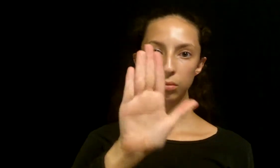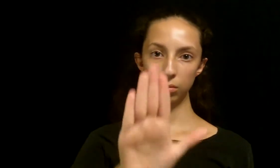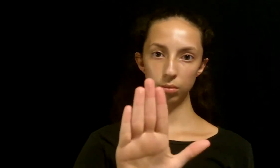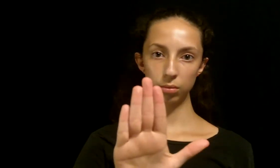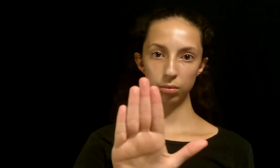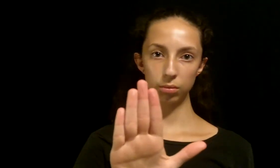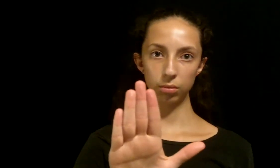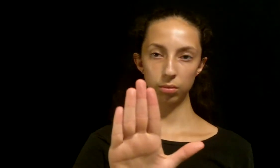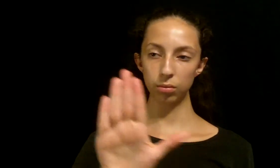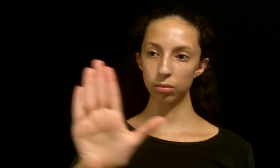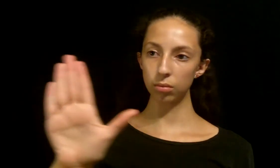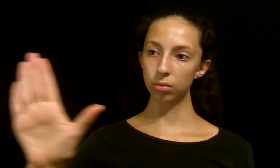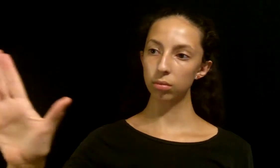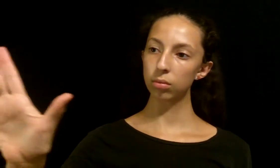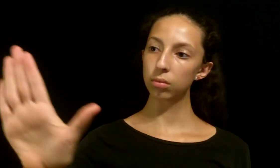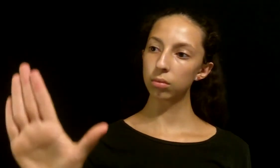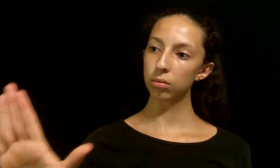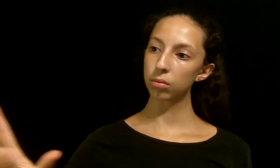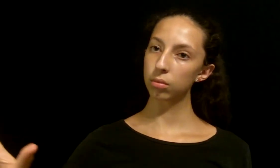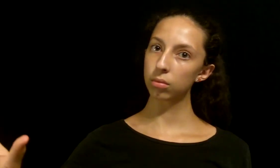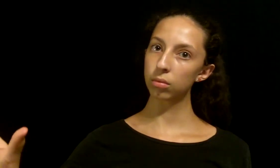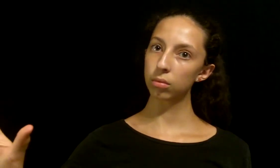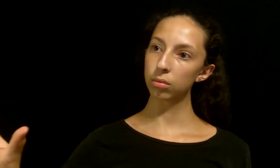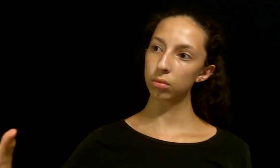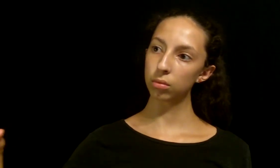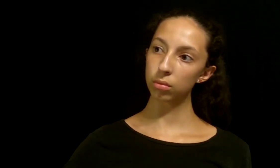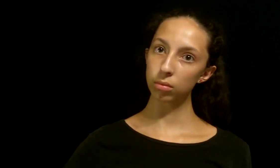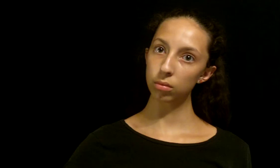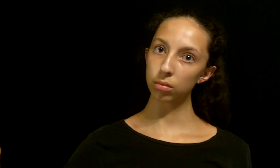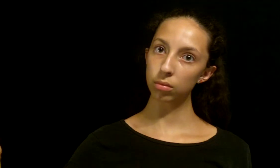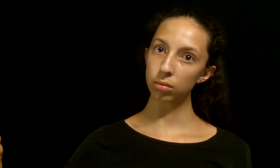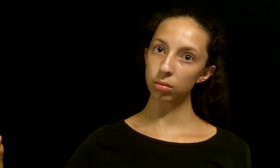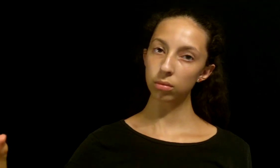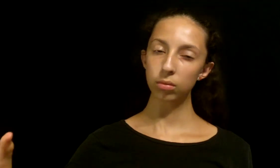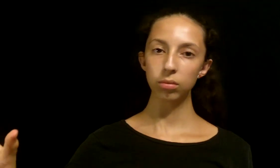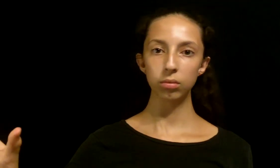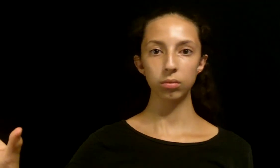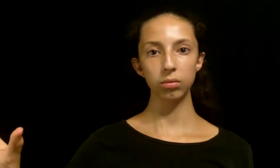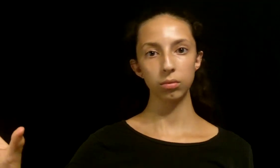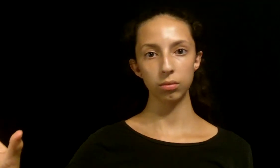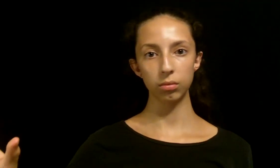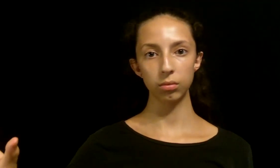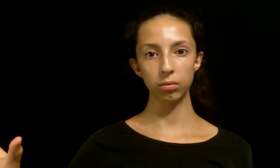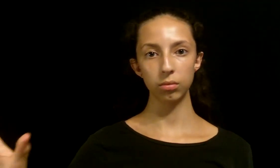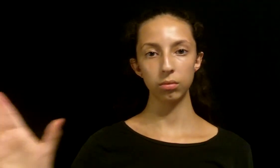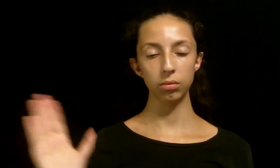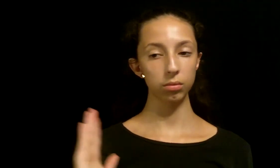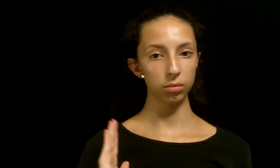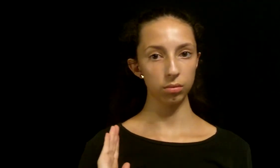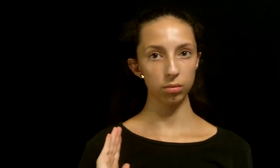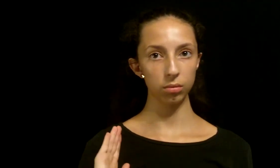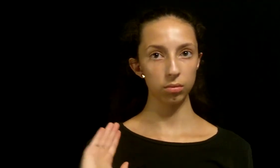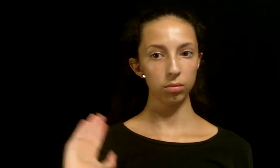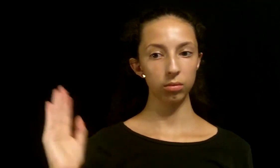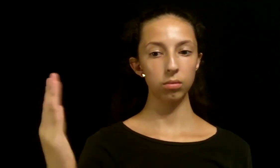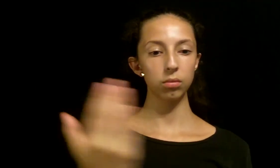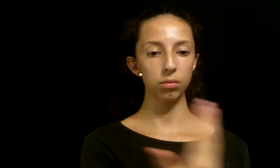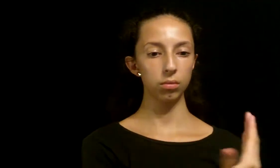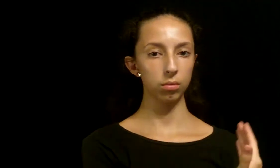Yours, his, hers, theirs. Then if it's ours, then it's starting with myself and I go to everybody